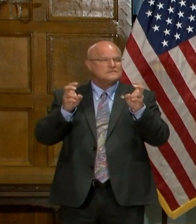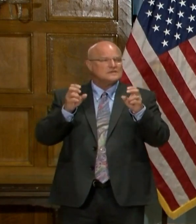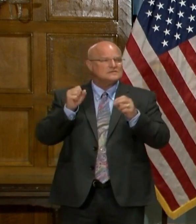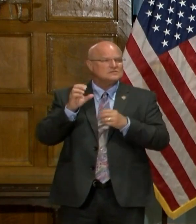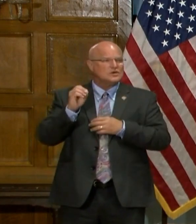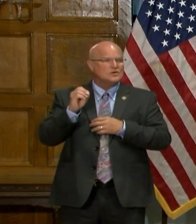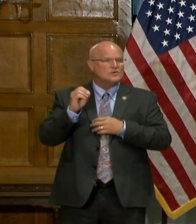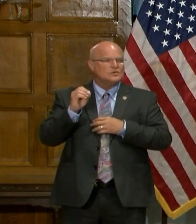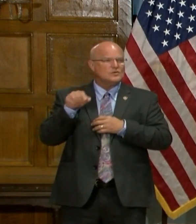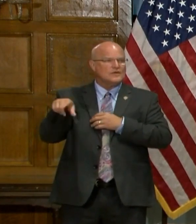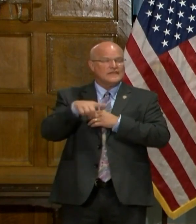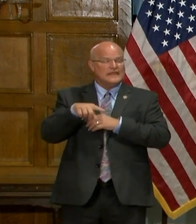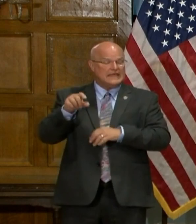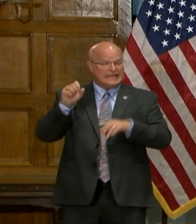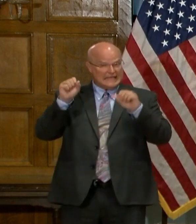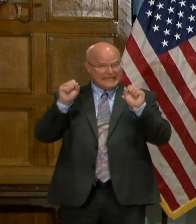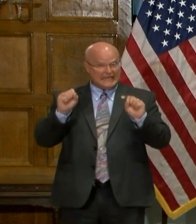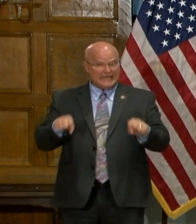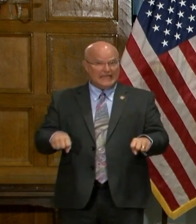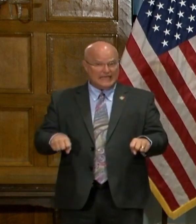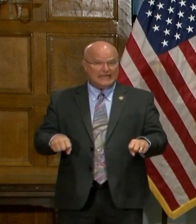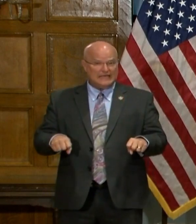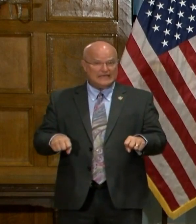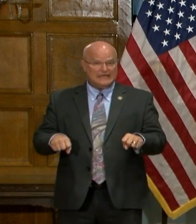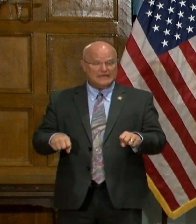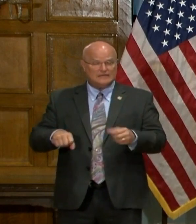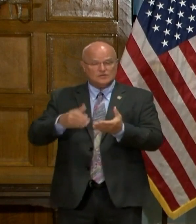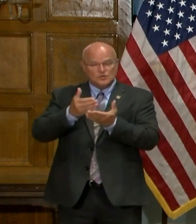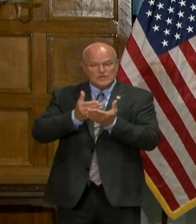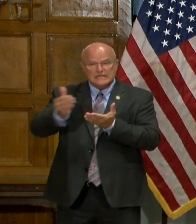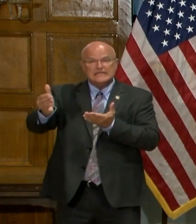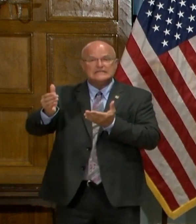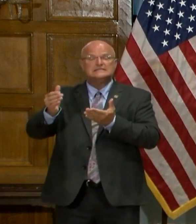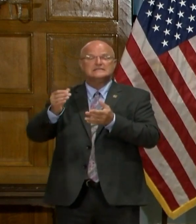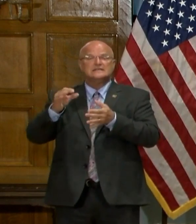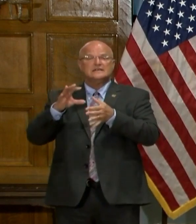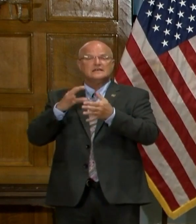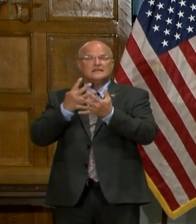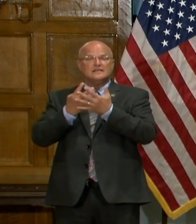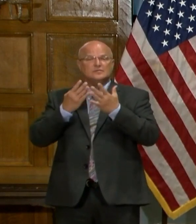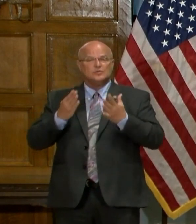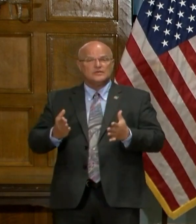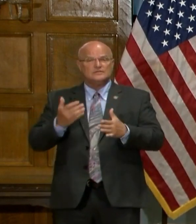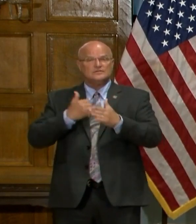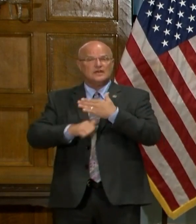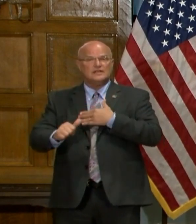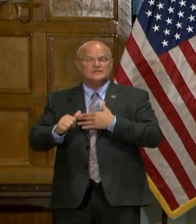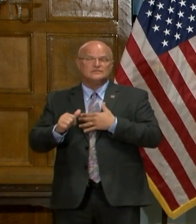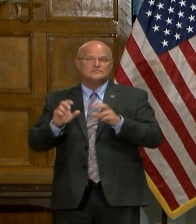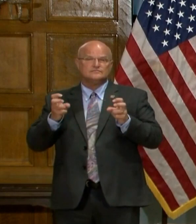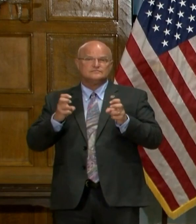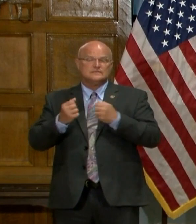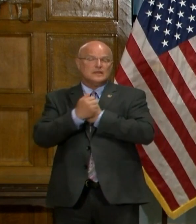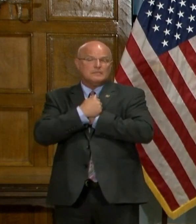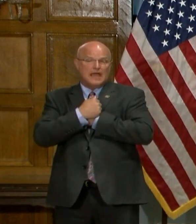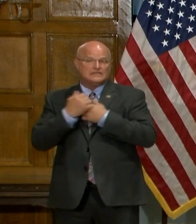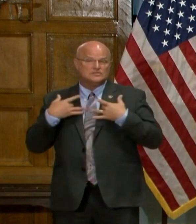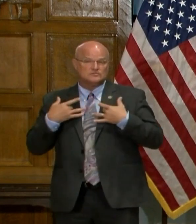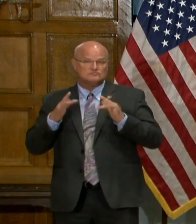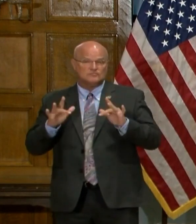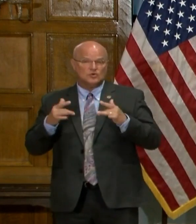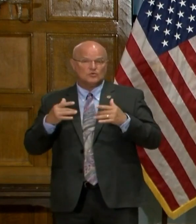And so they can release some of the prisoners under a compassionate release,